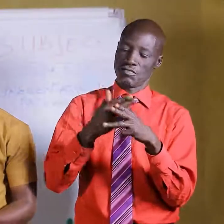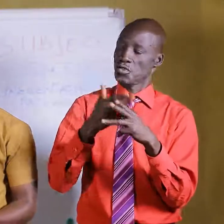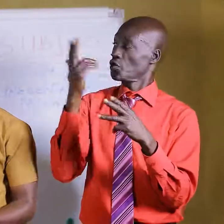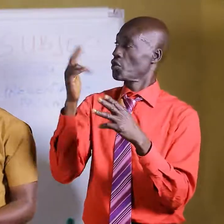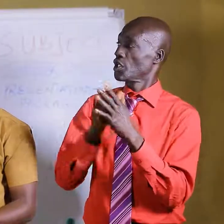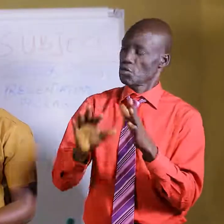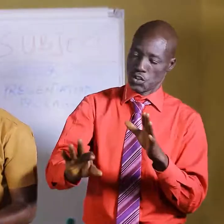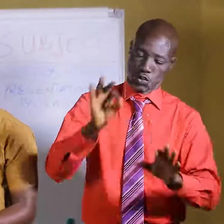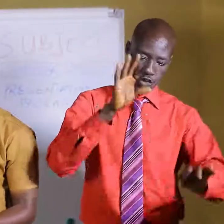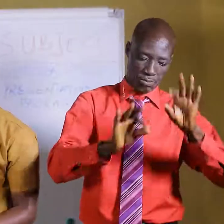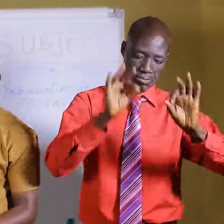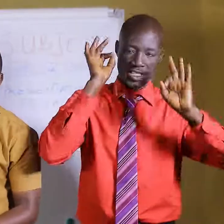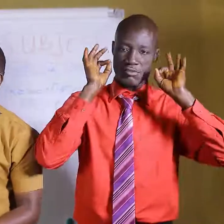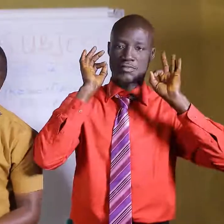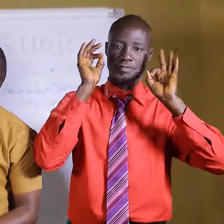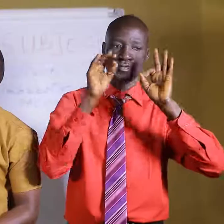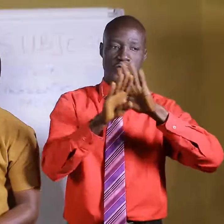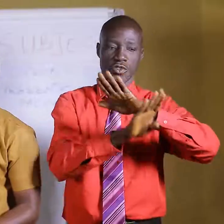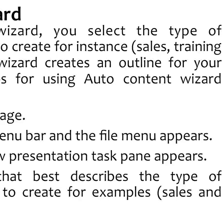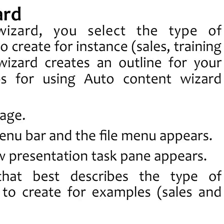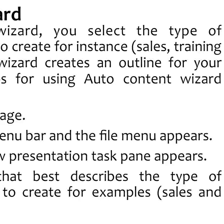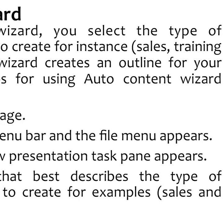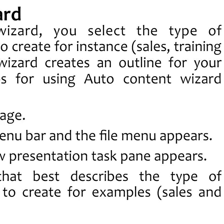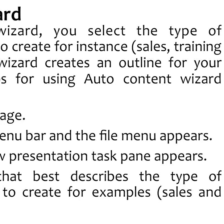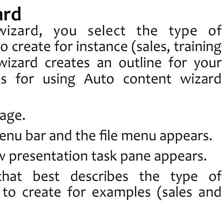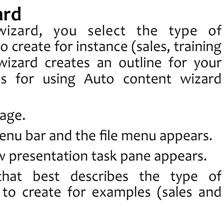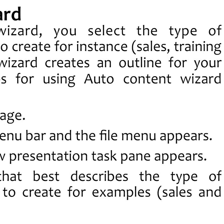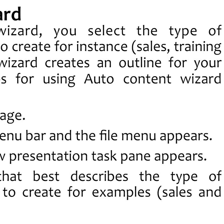right all below the menu bar.